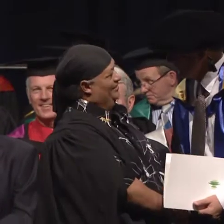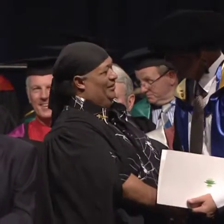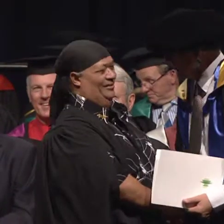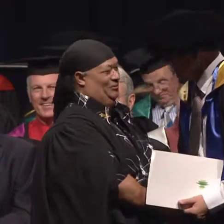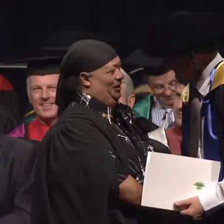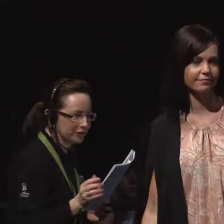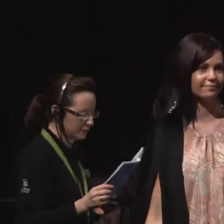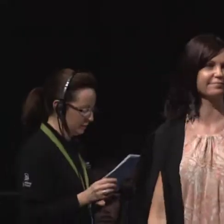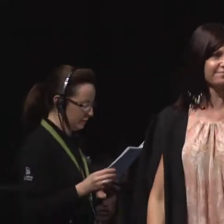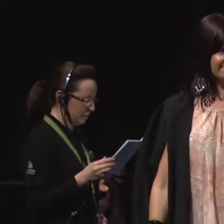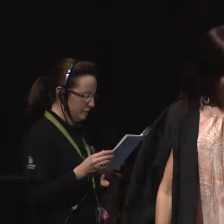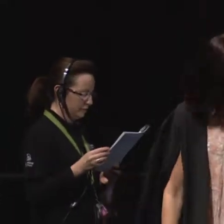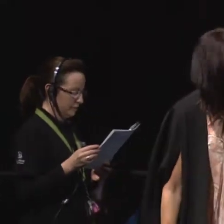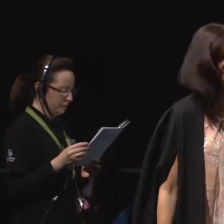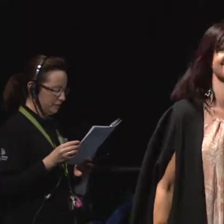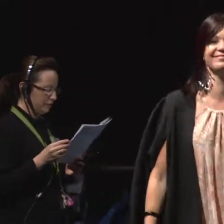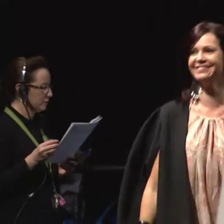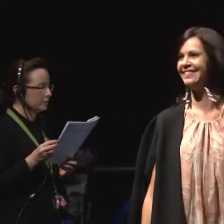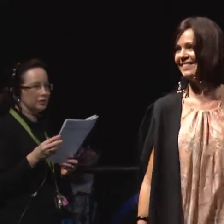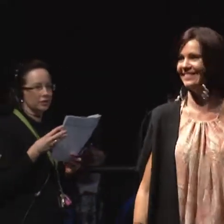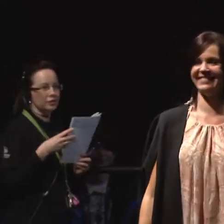Renee Bamford.